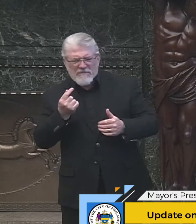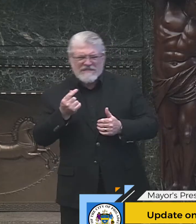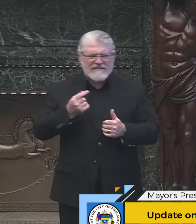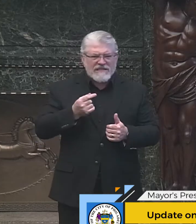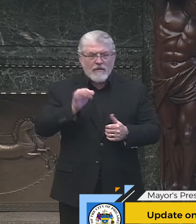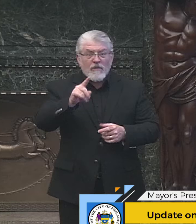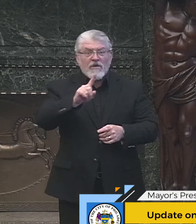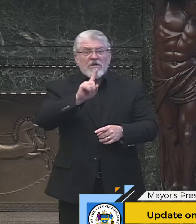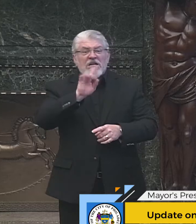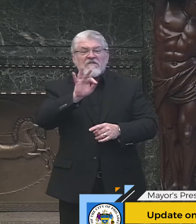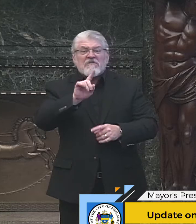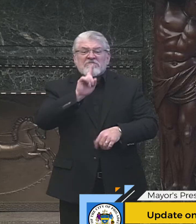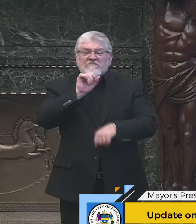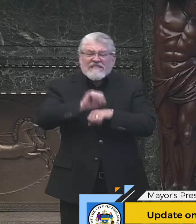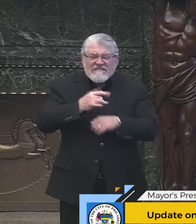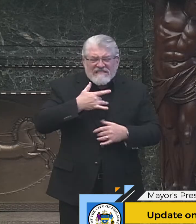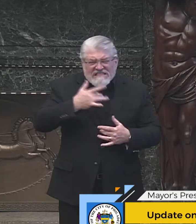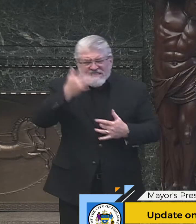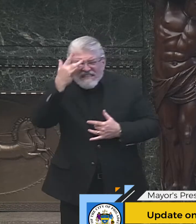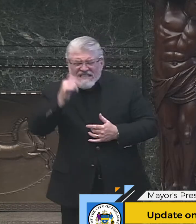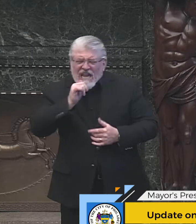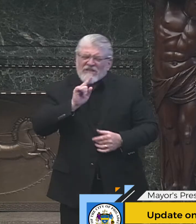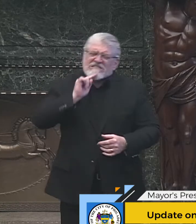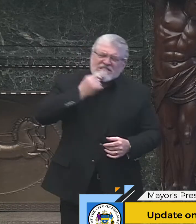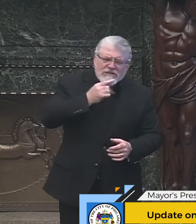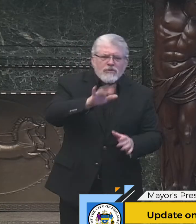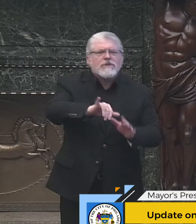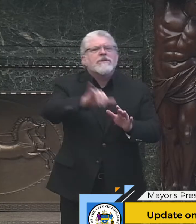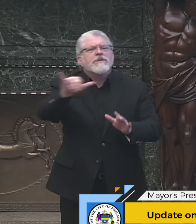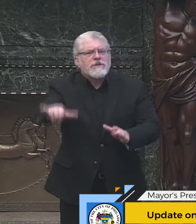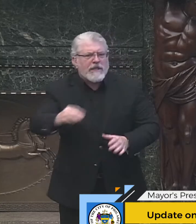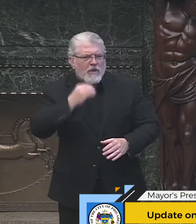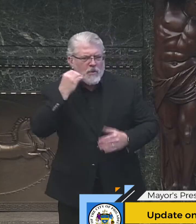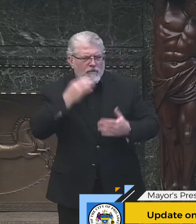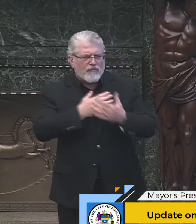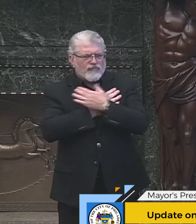you have symptoms of this illness, a fever, a dry cough,